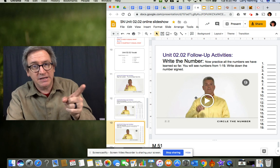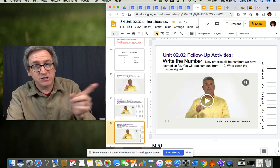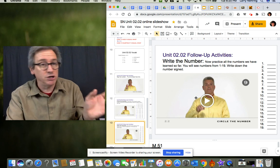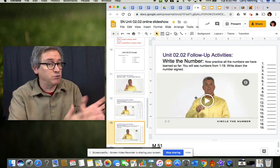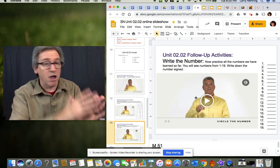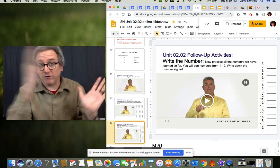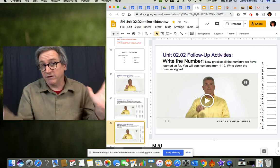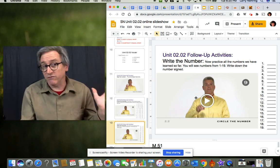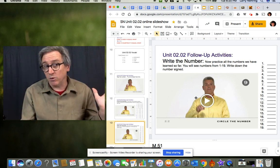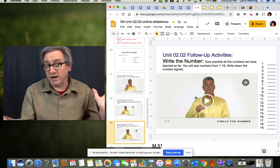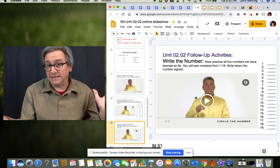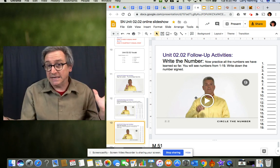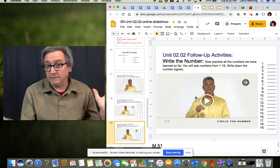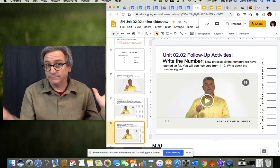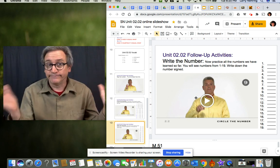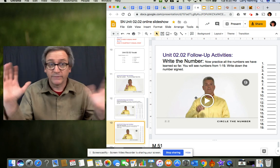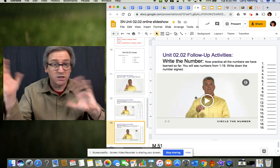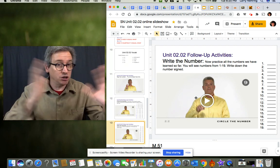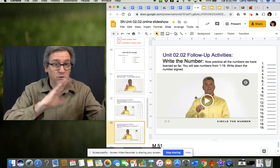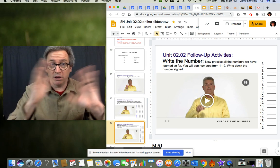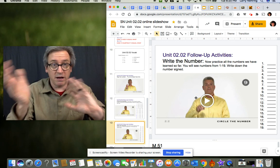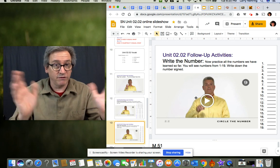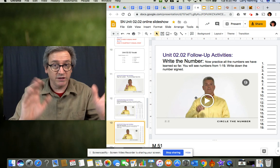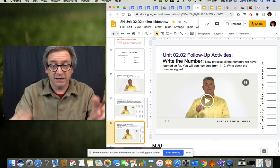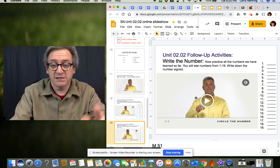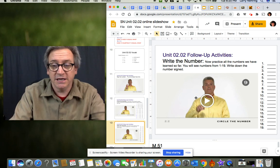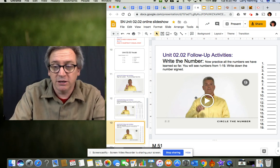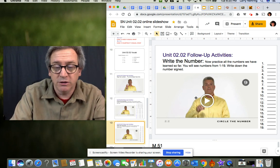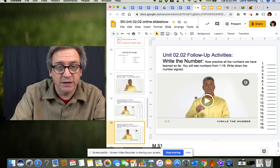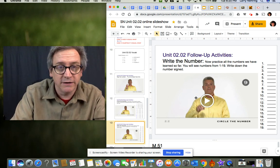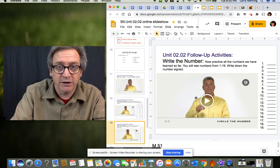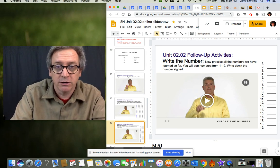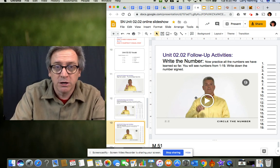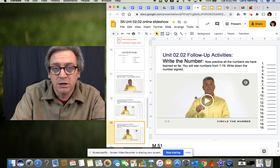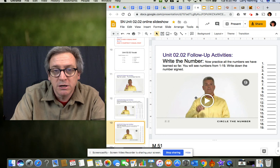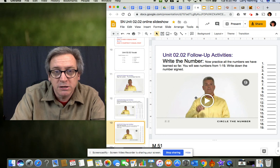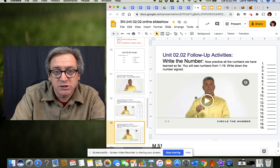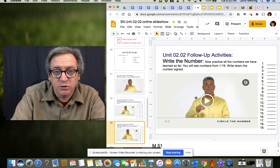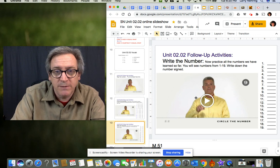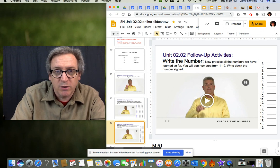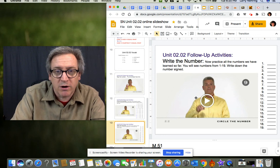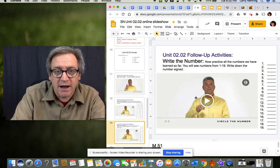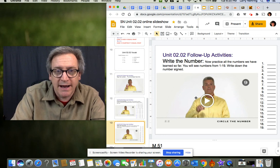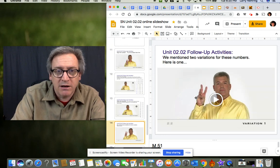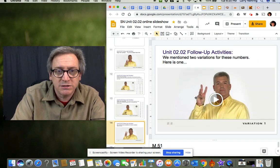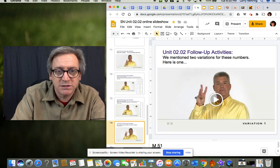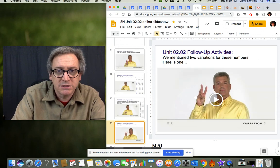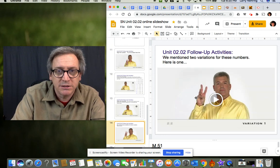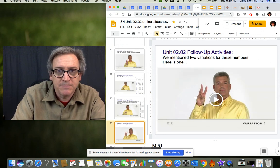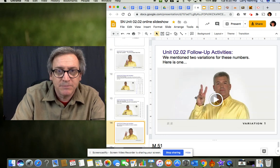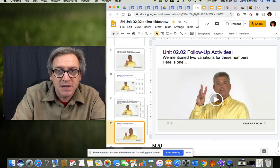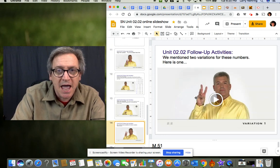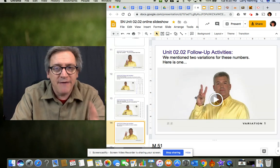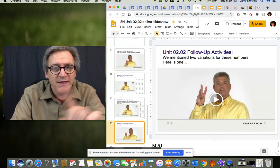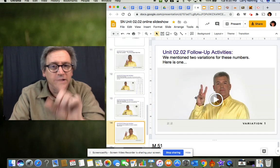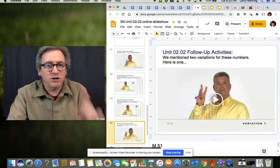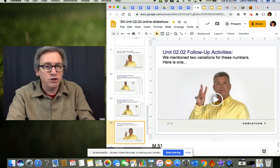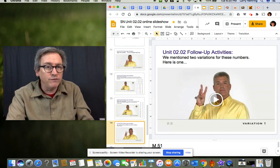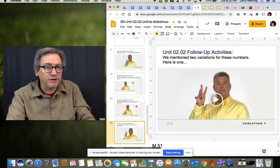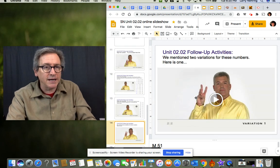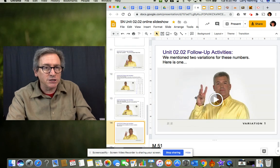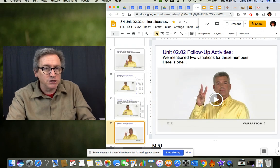this time he's going to do everything from 1 to 19. So everything is included in there. So keep your eye out. And